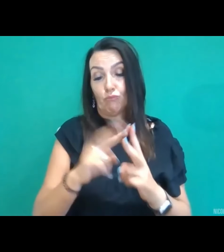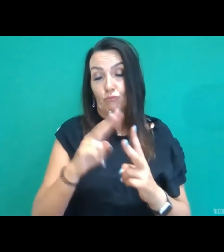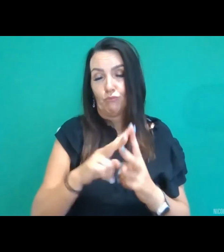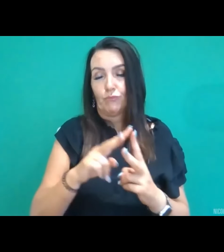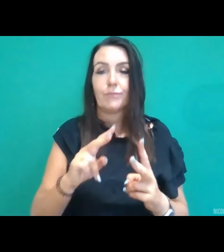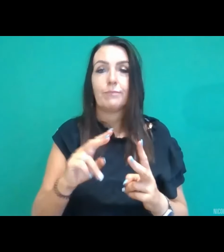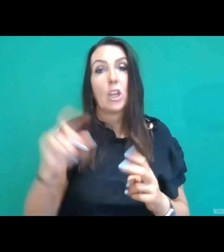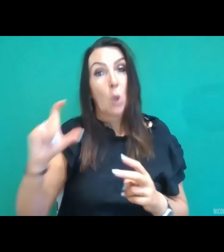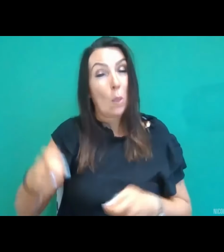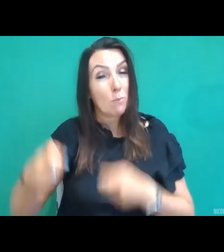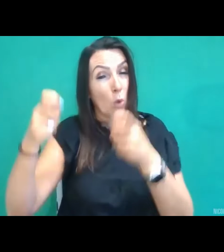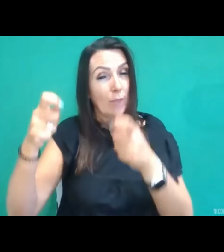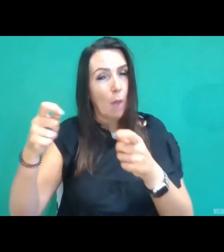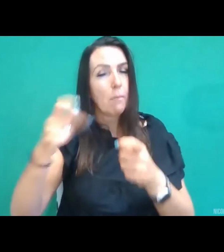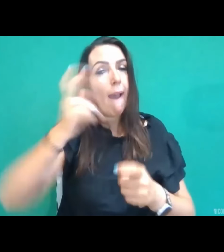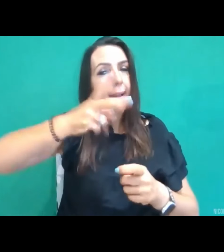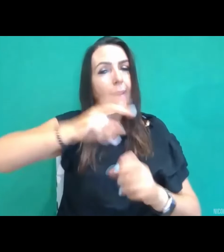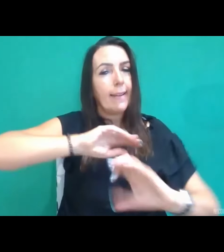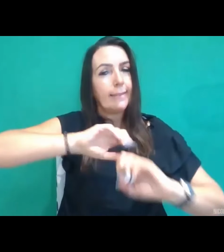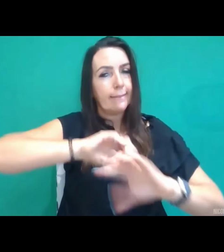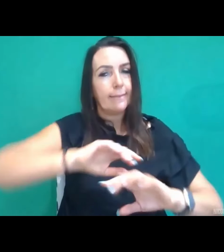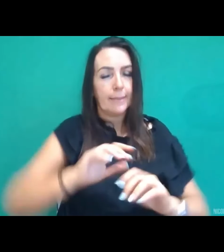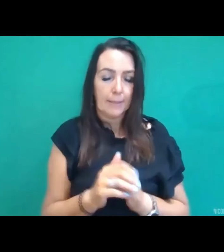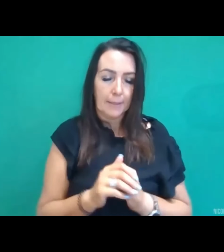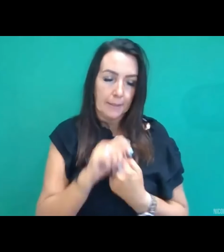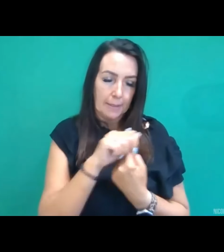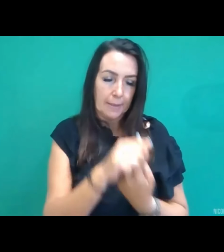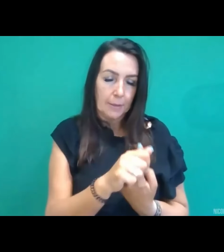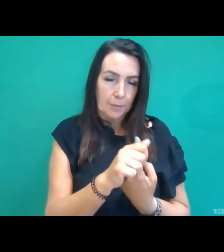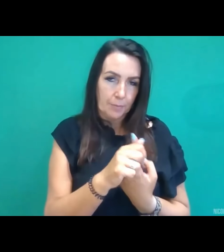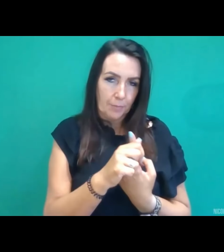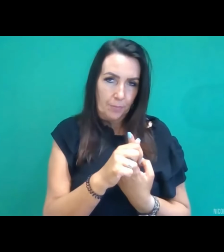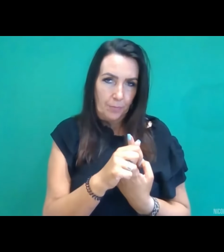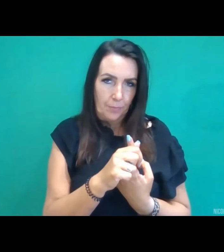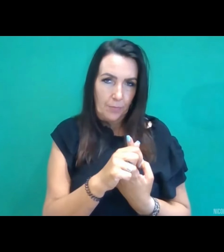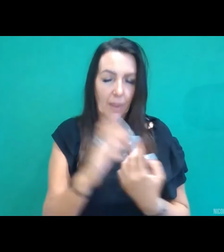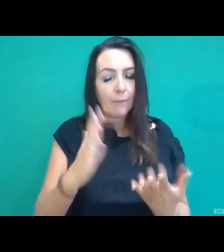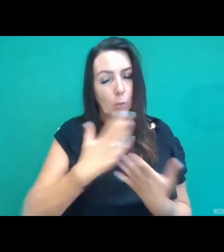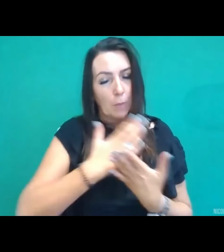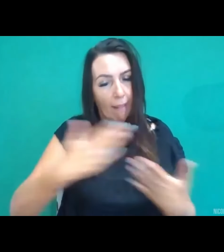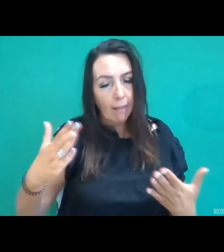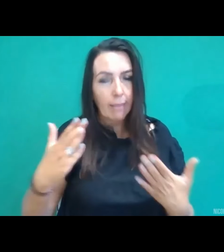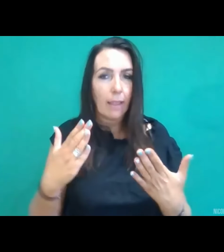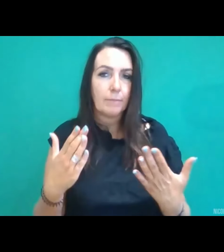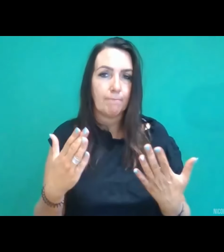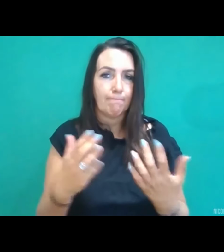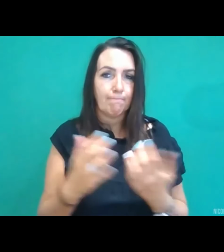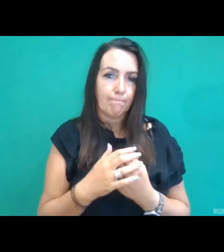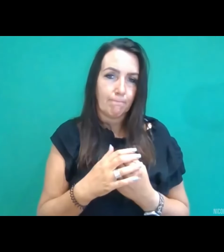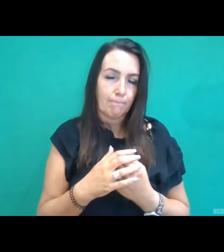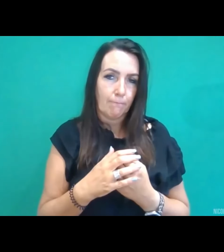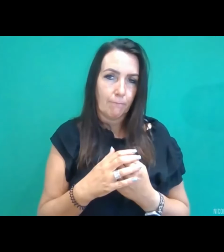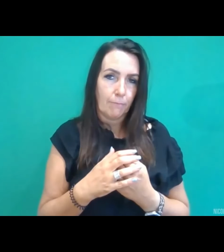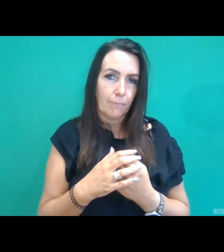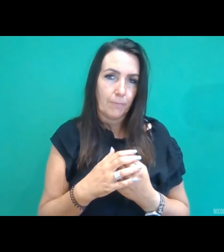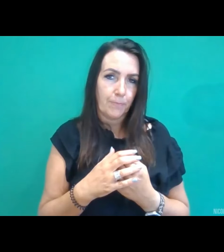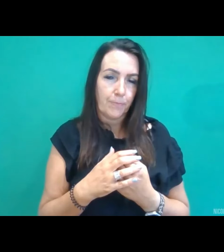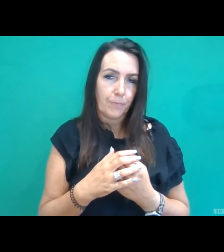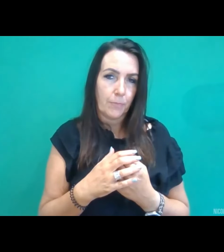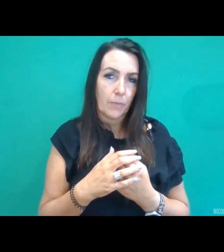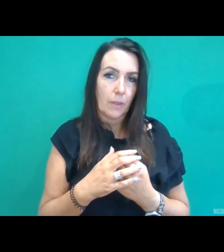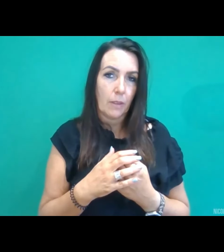is worth repeating, is that to make it clear that there is a need to act on information